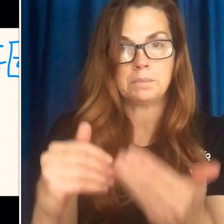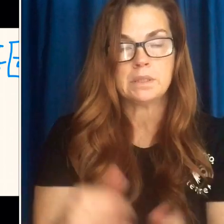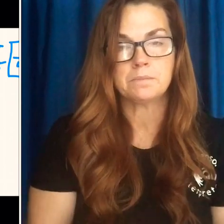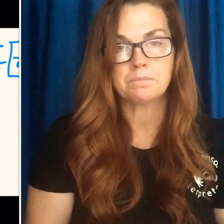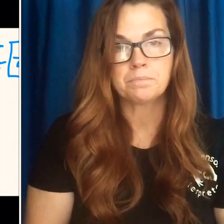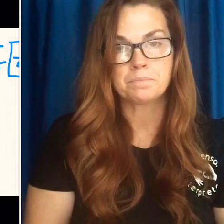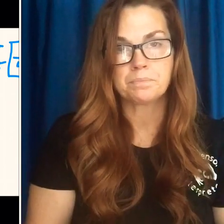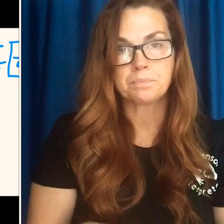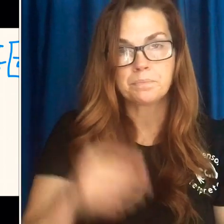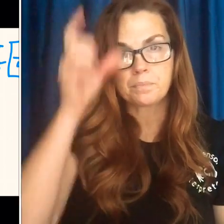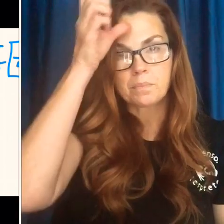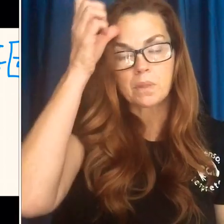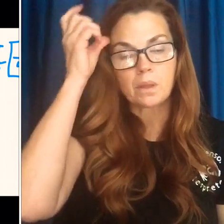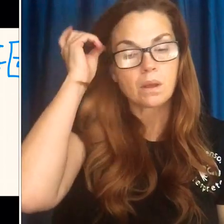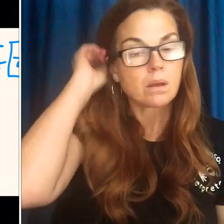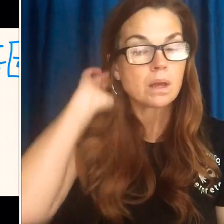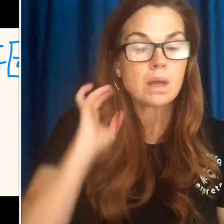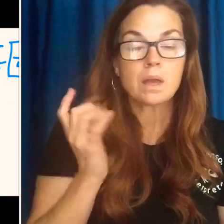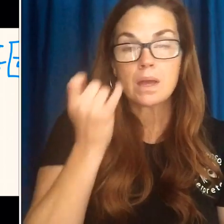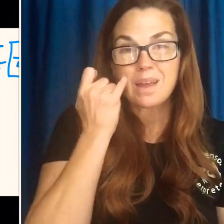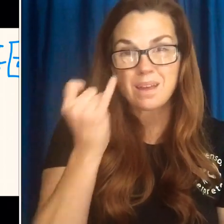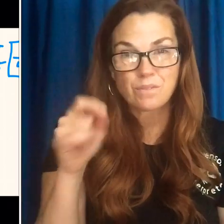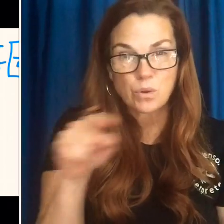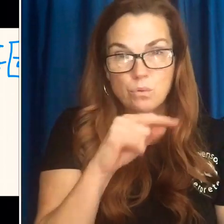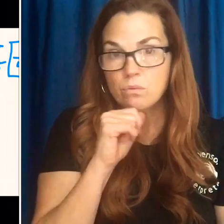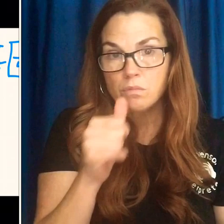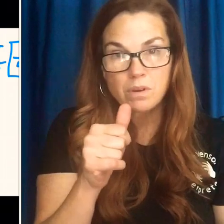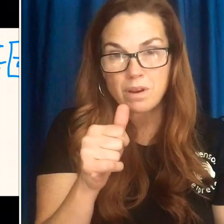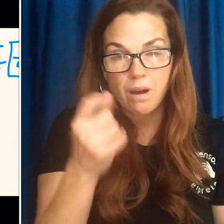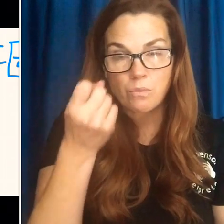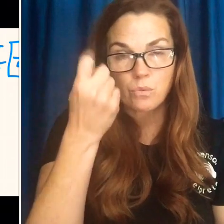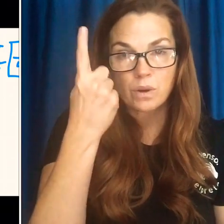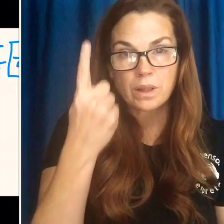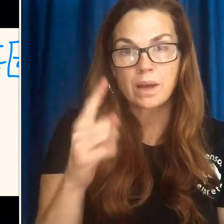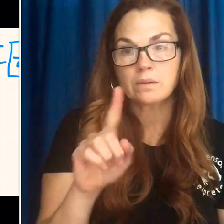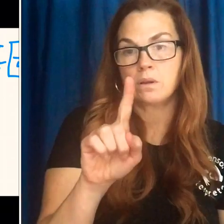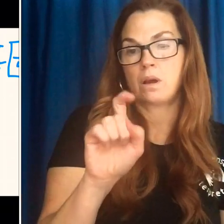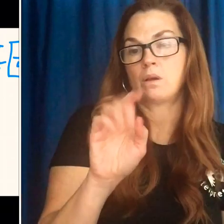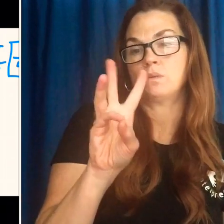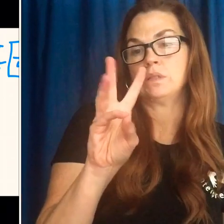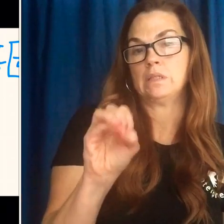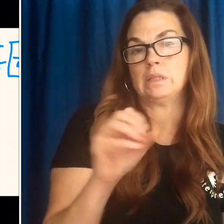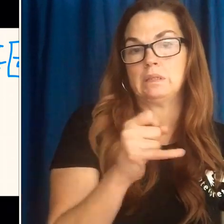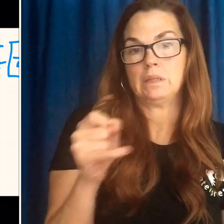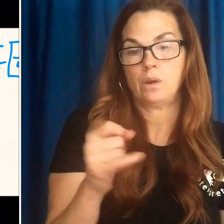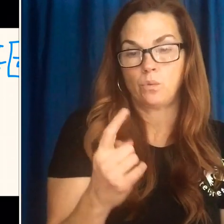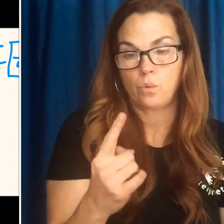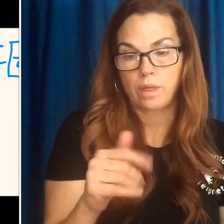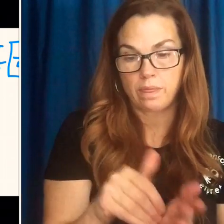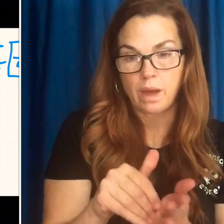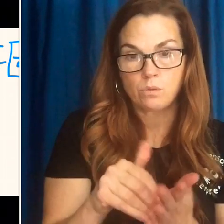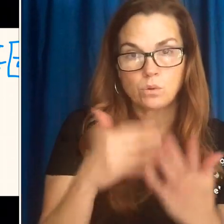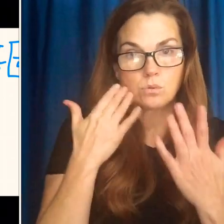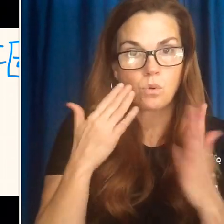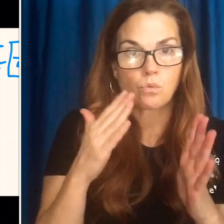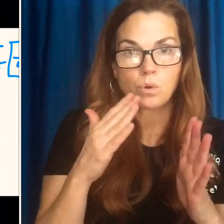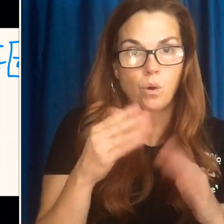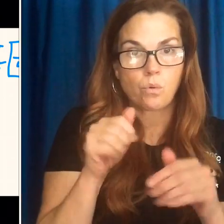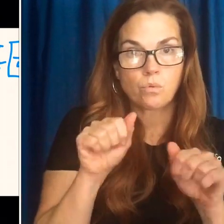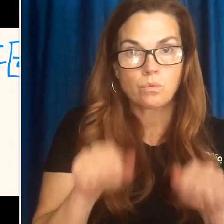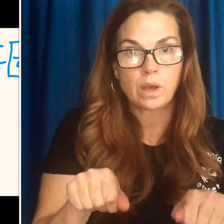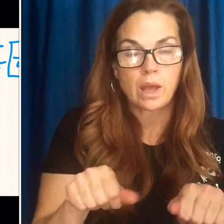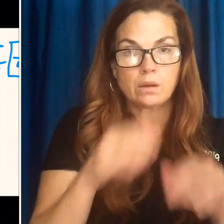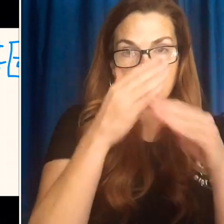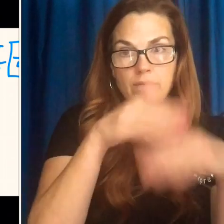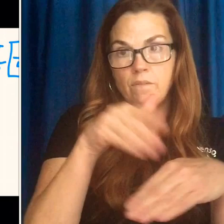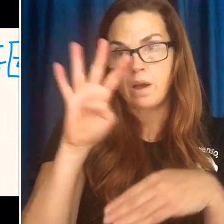that 160 and 1,000 share the greatest common factor of 40, but maybe you saw, hey, they both